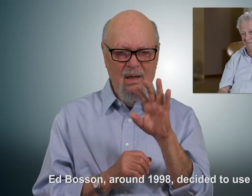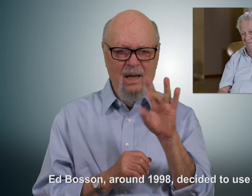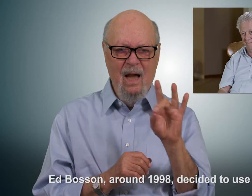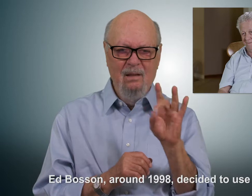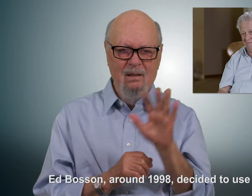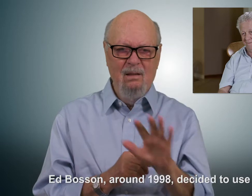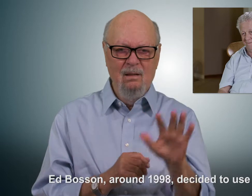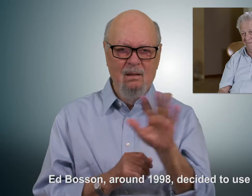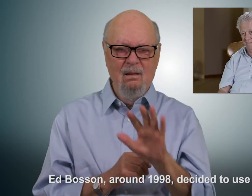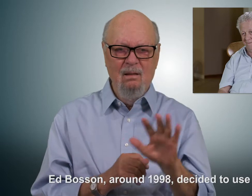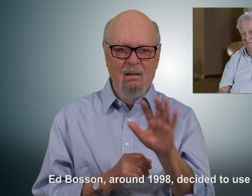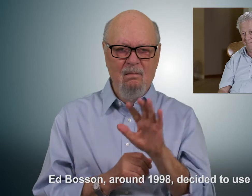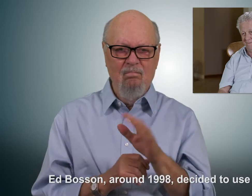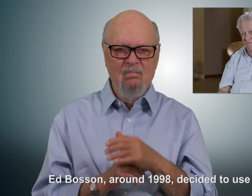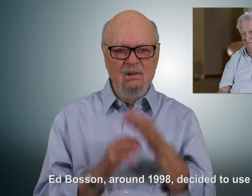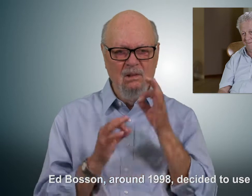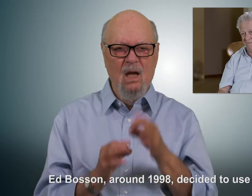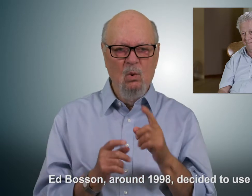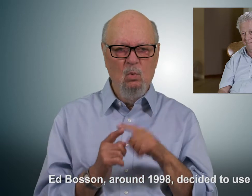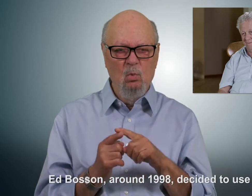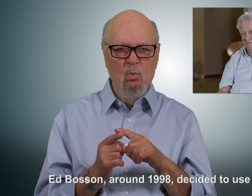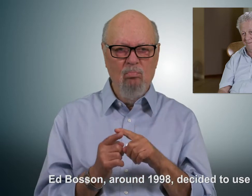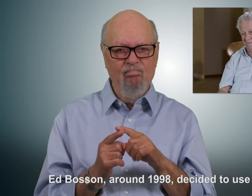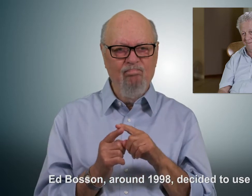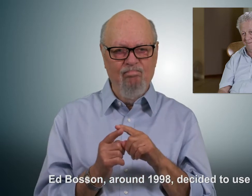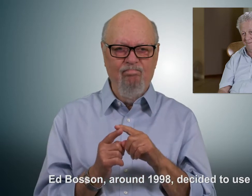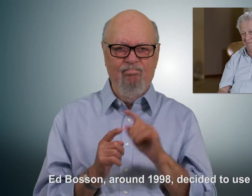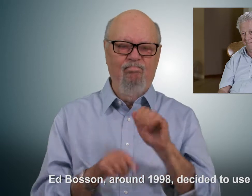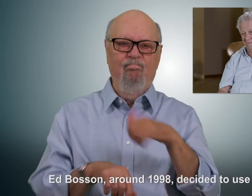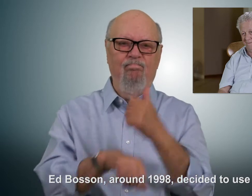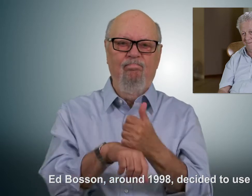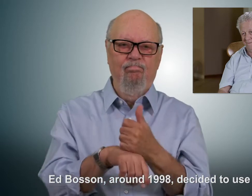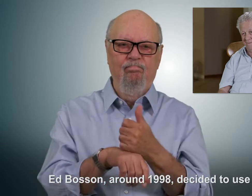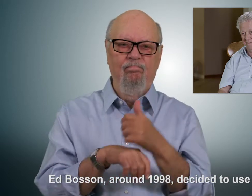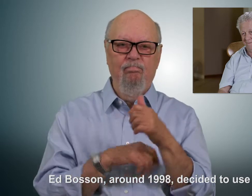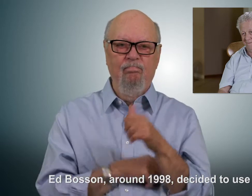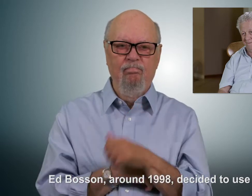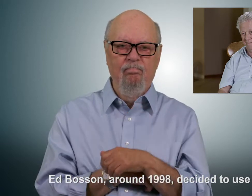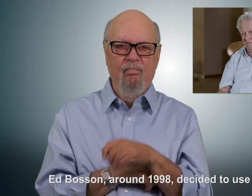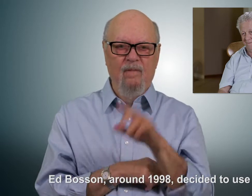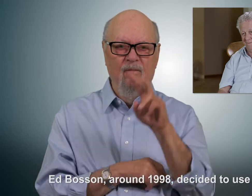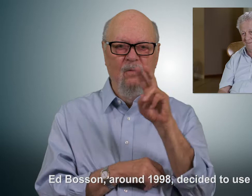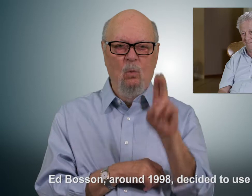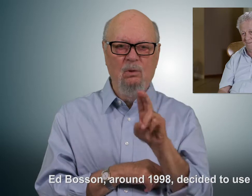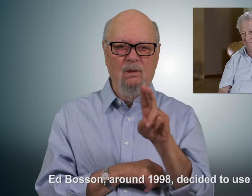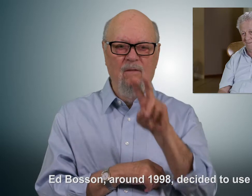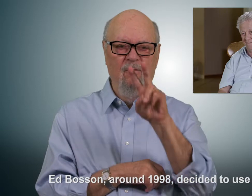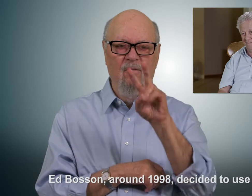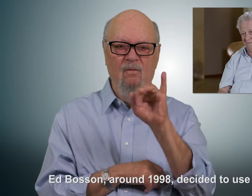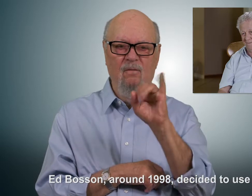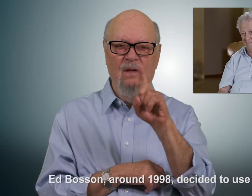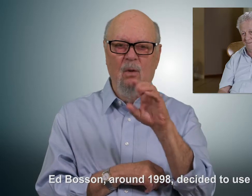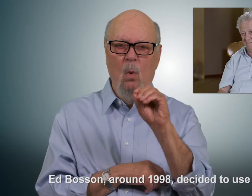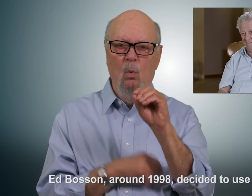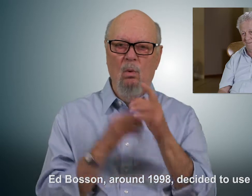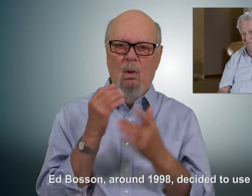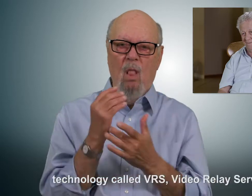technology